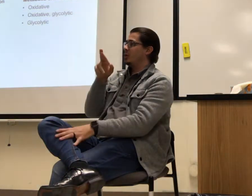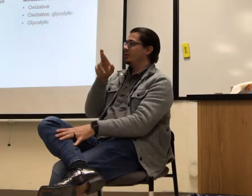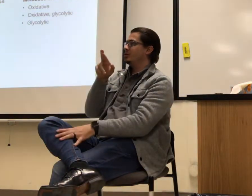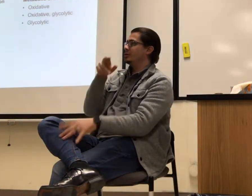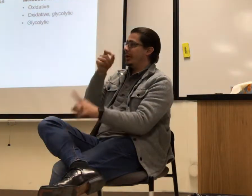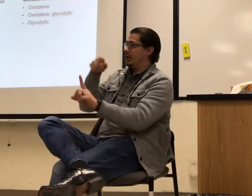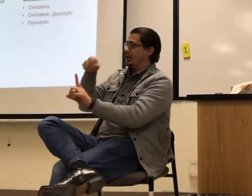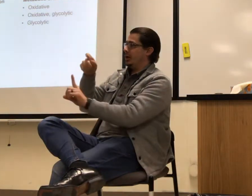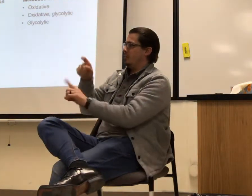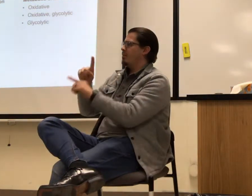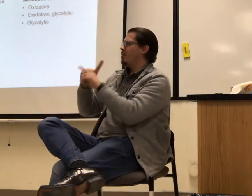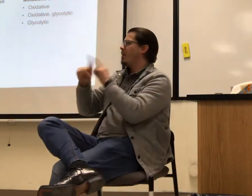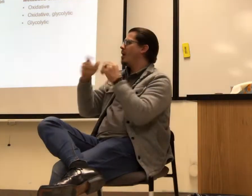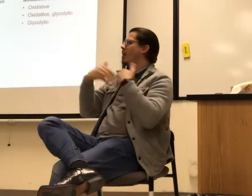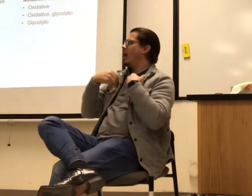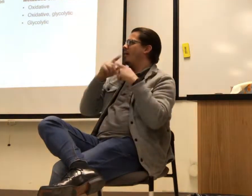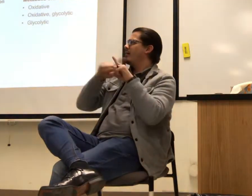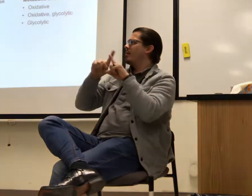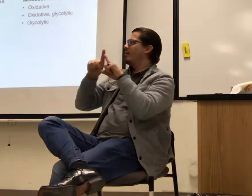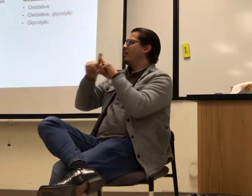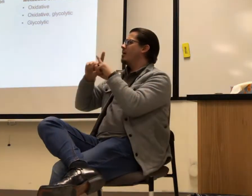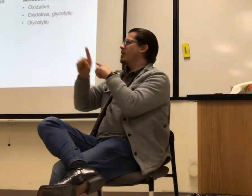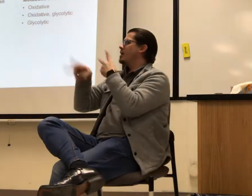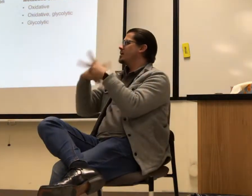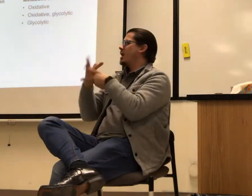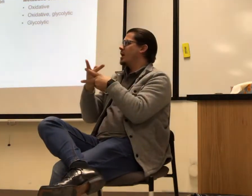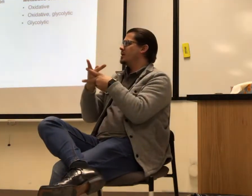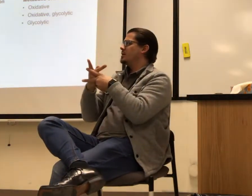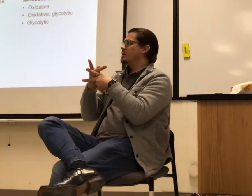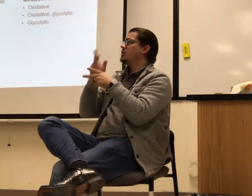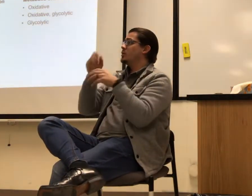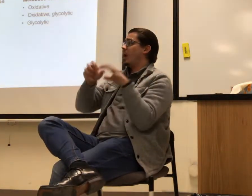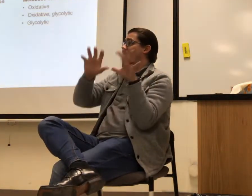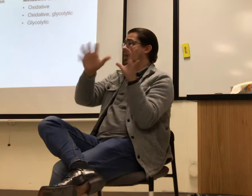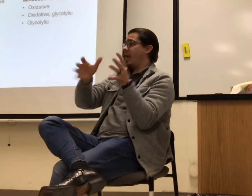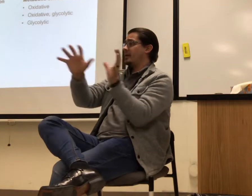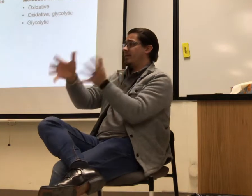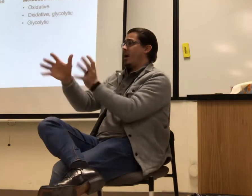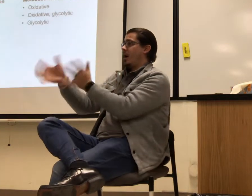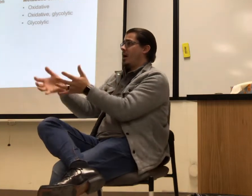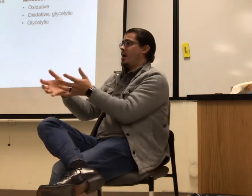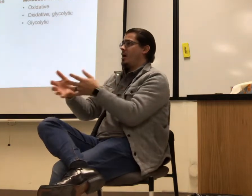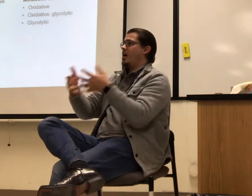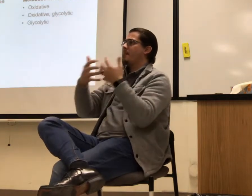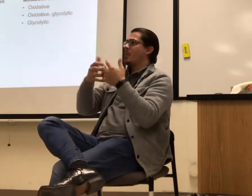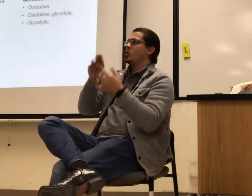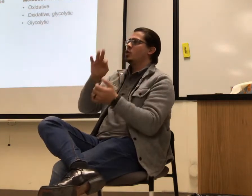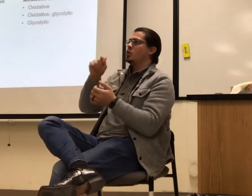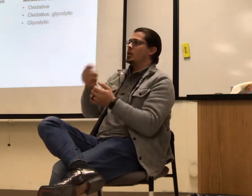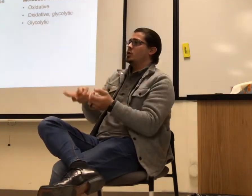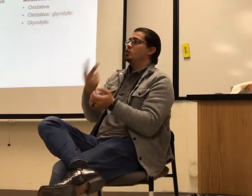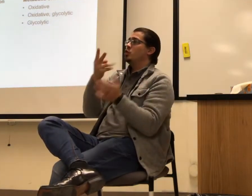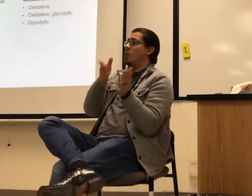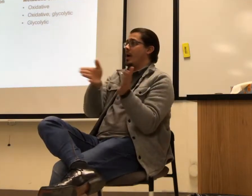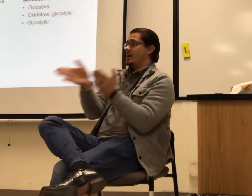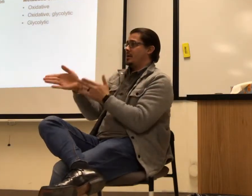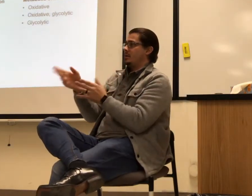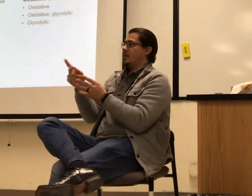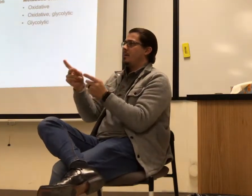them. And what you see here is you can classify motor units two ways based